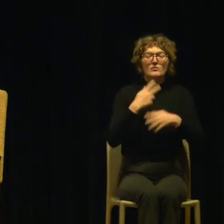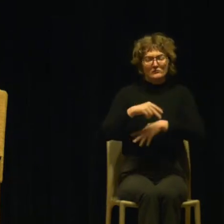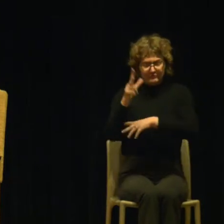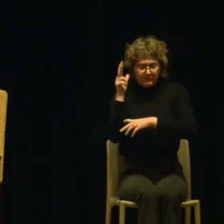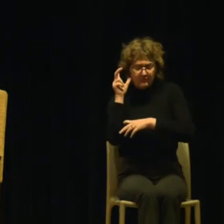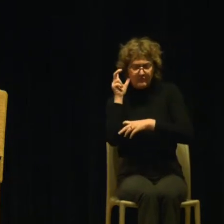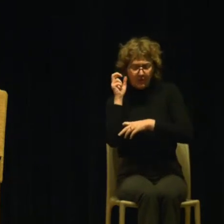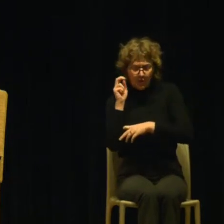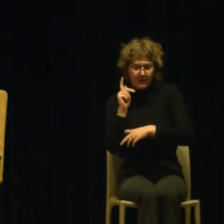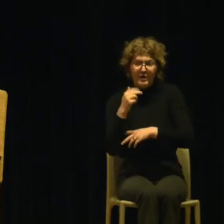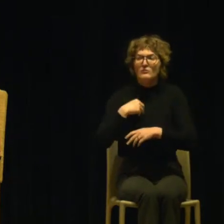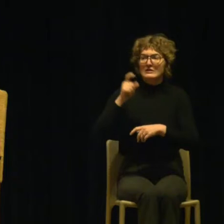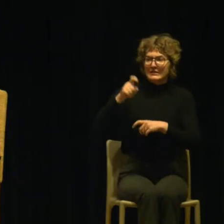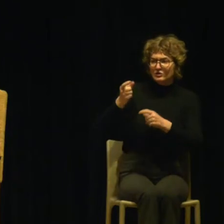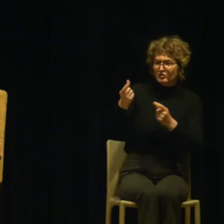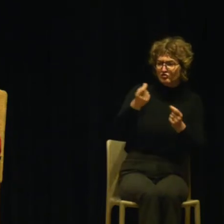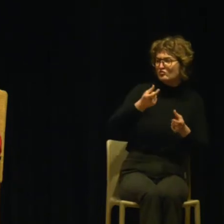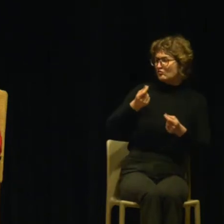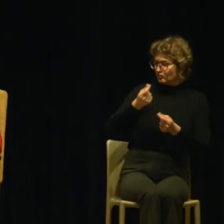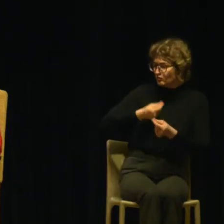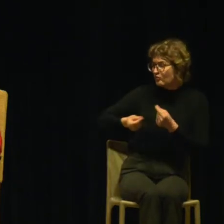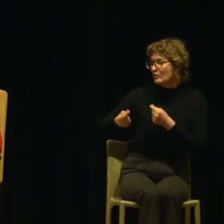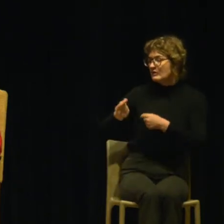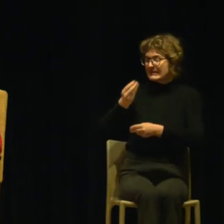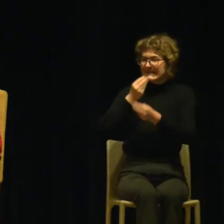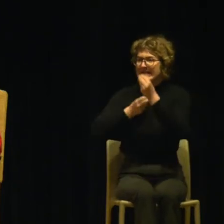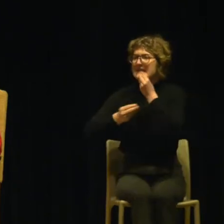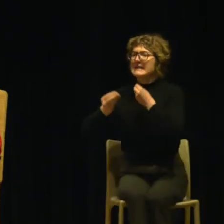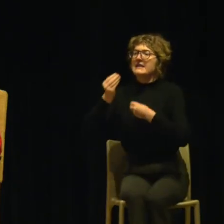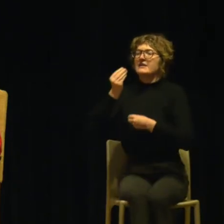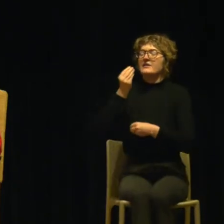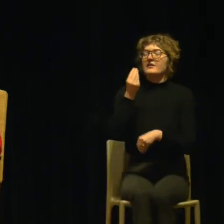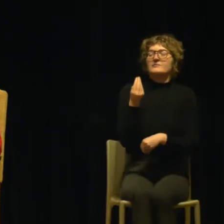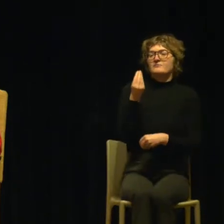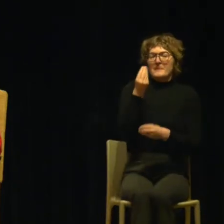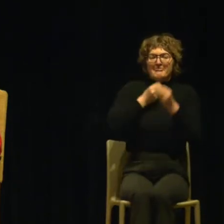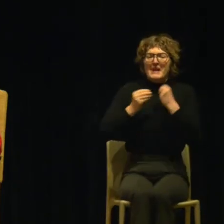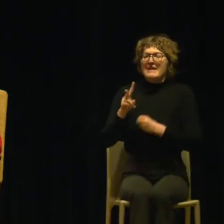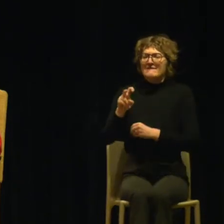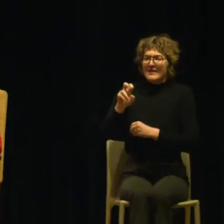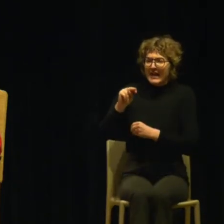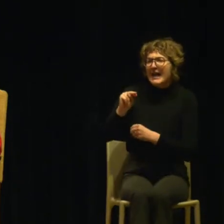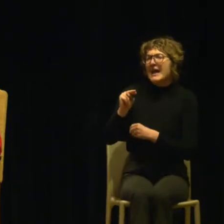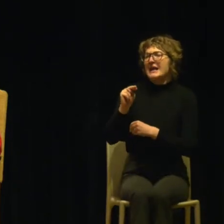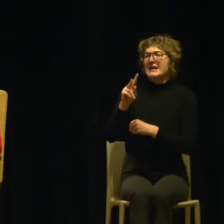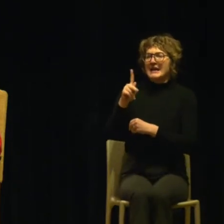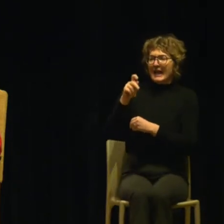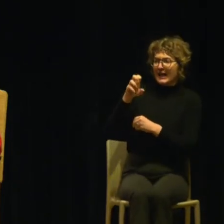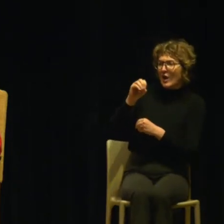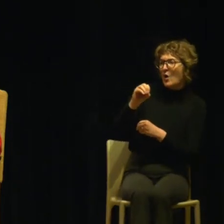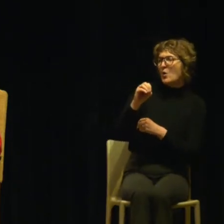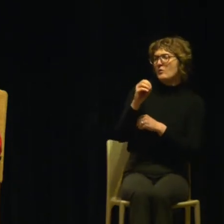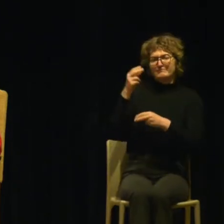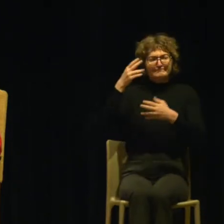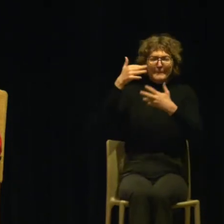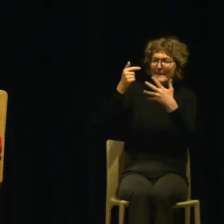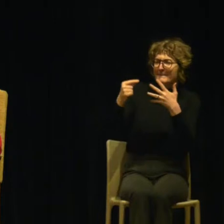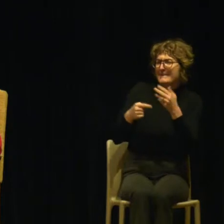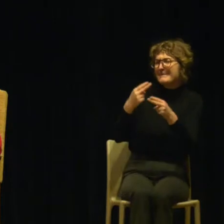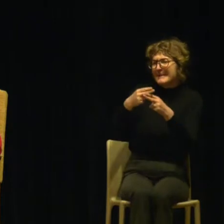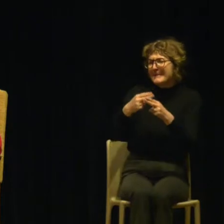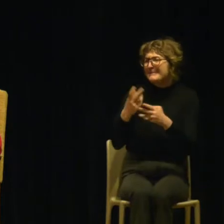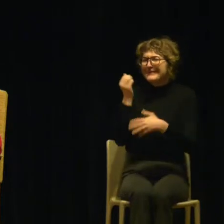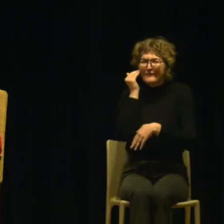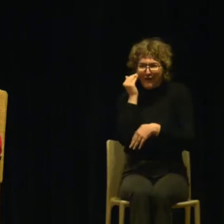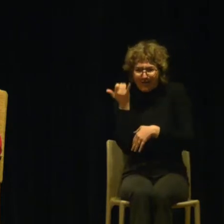people say, what you need to do is you need to eat, you know, the vegan keto something, and you need